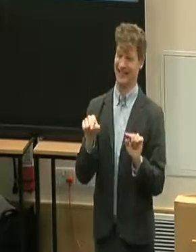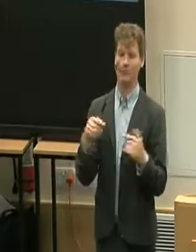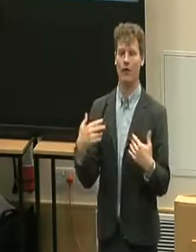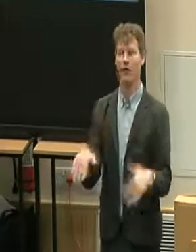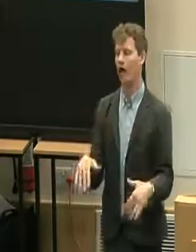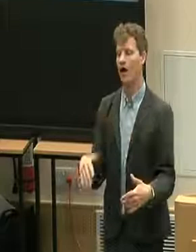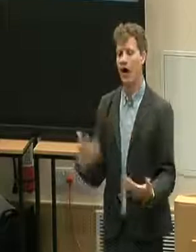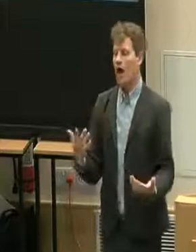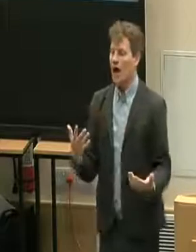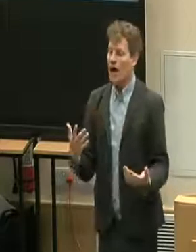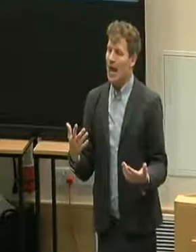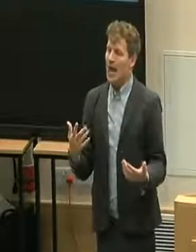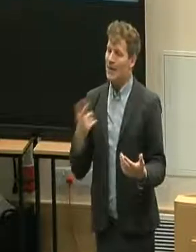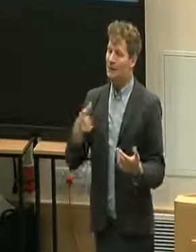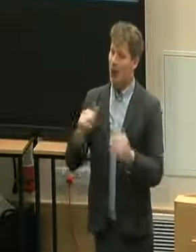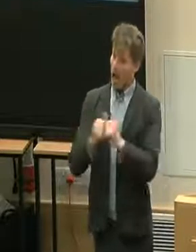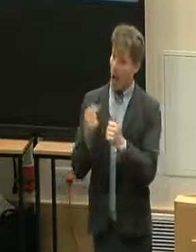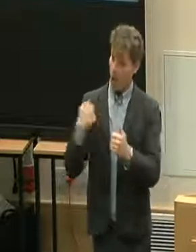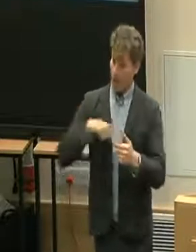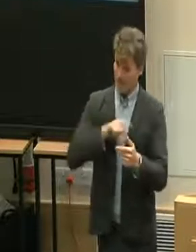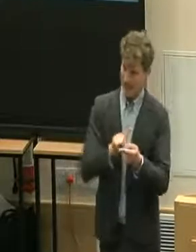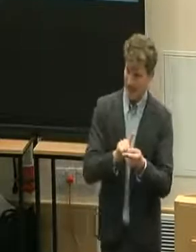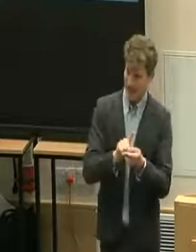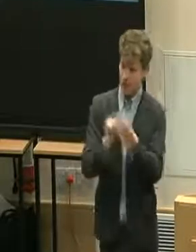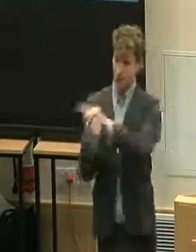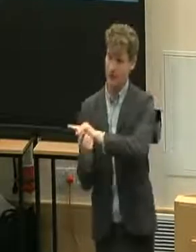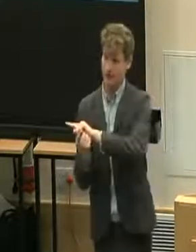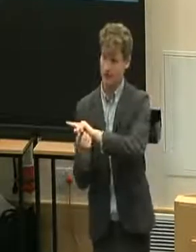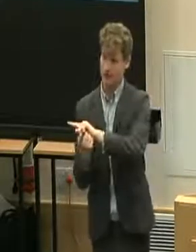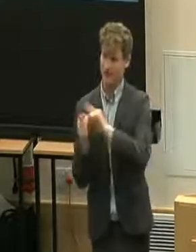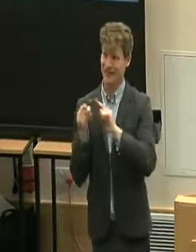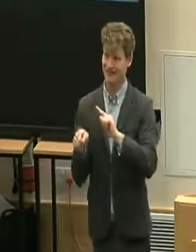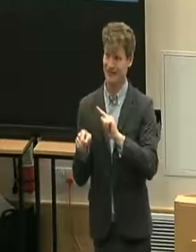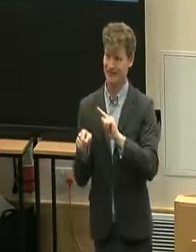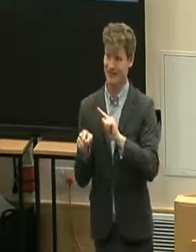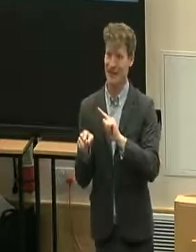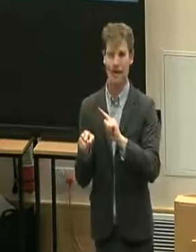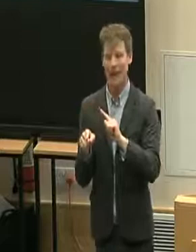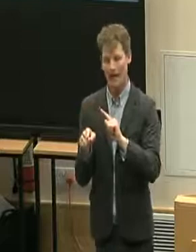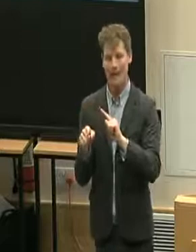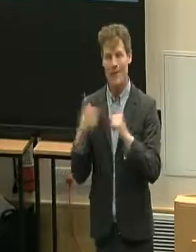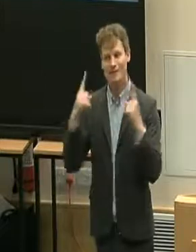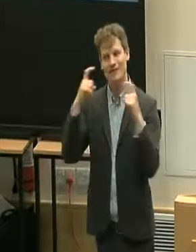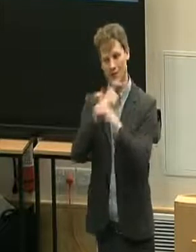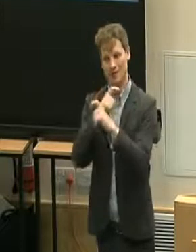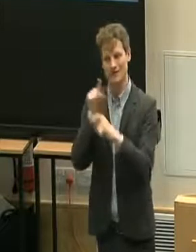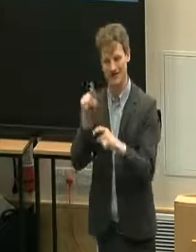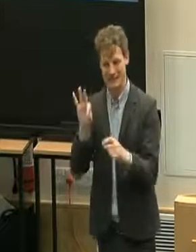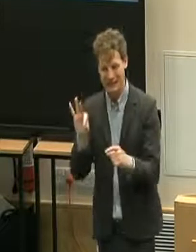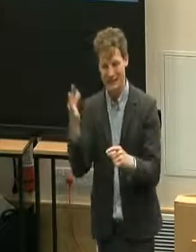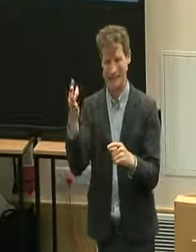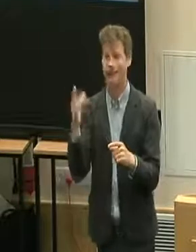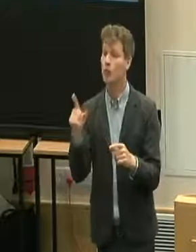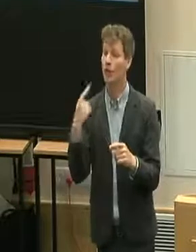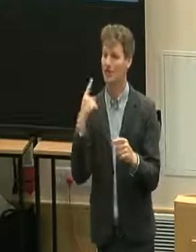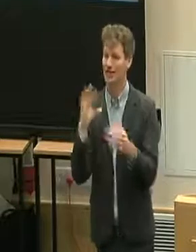guarantee it. And that is the phrase equality of opportunity under Article 3. The issue, Article 3 has the phrase, and